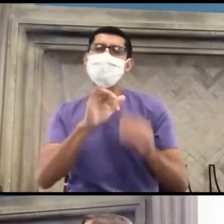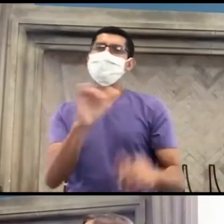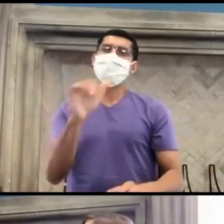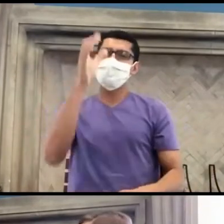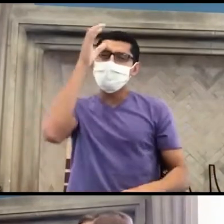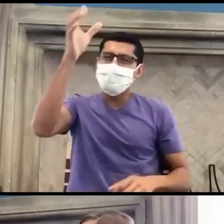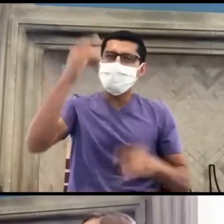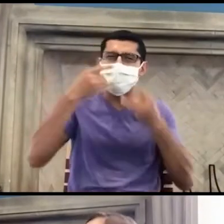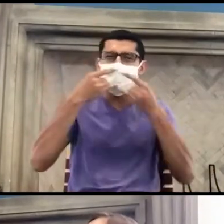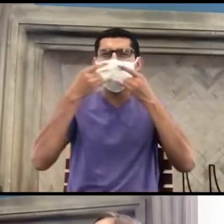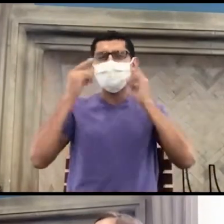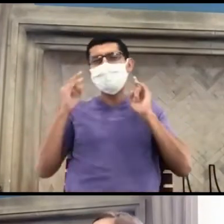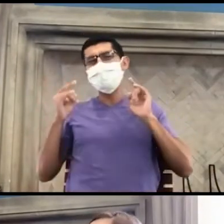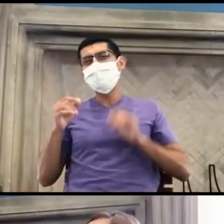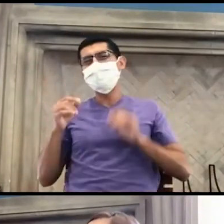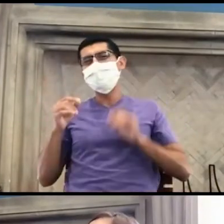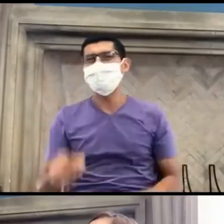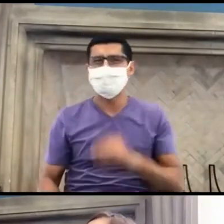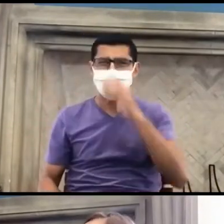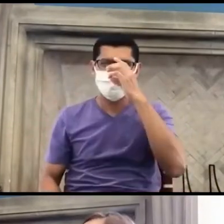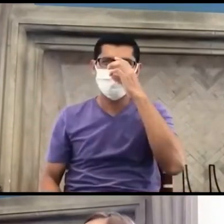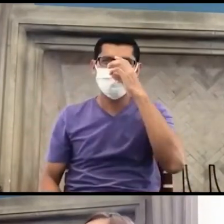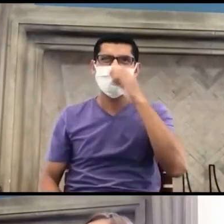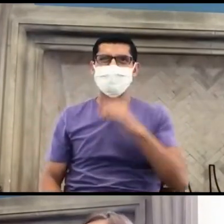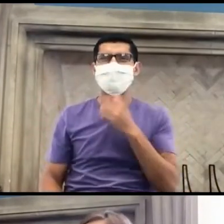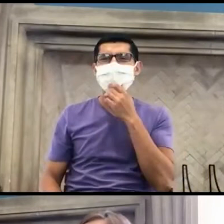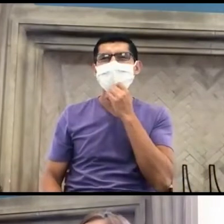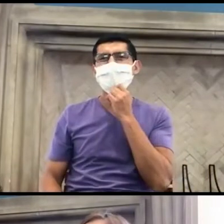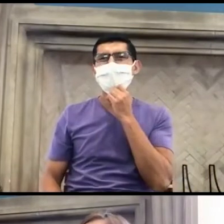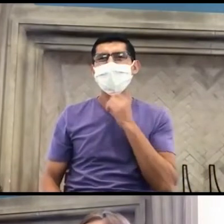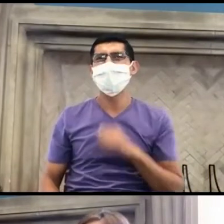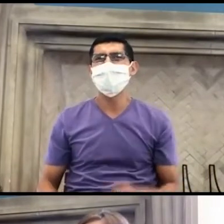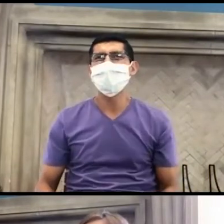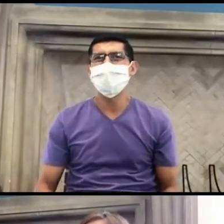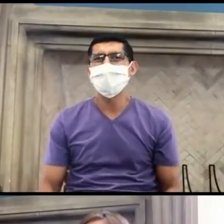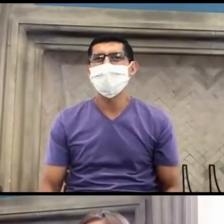So that's one of the concepts of using mask.